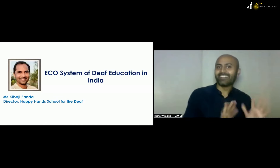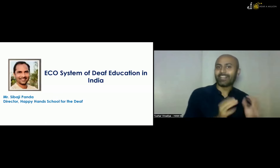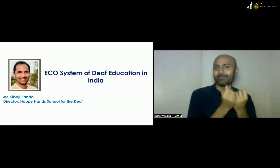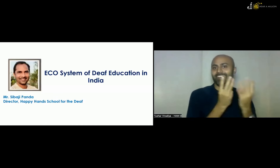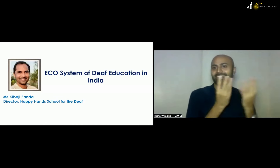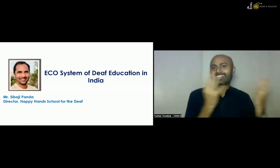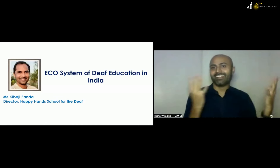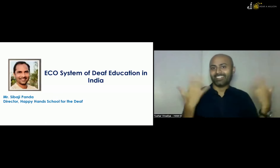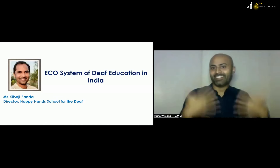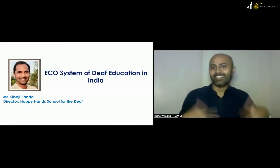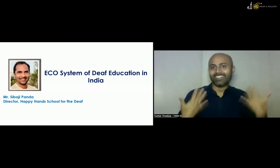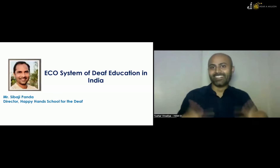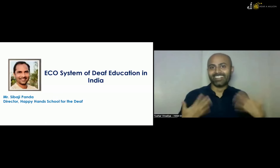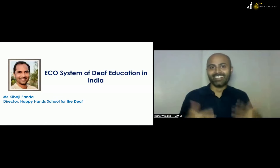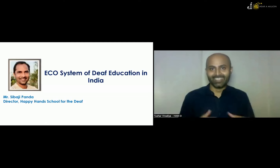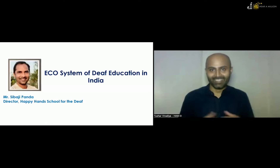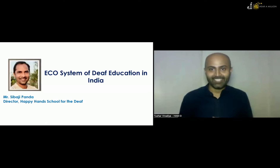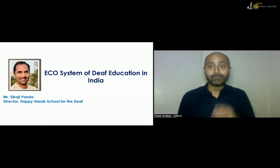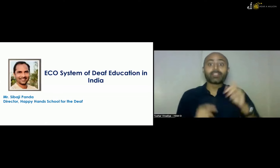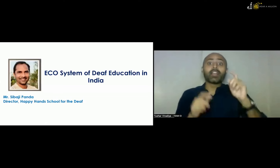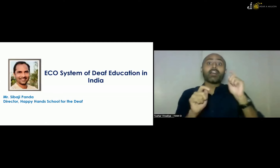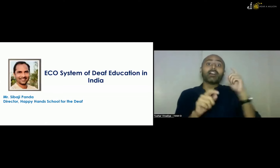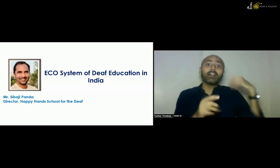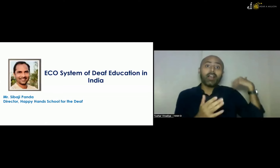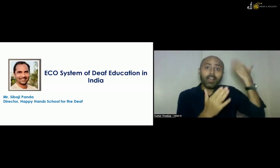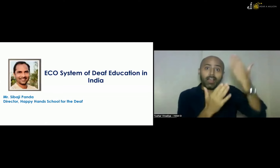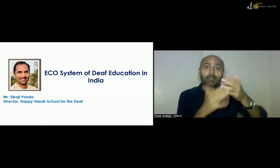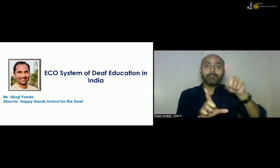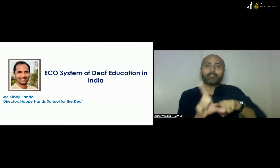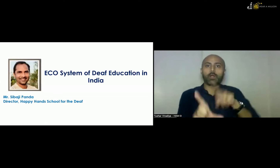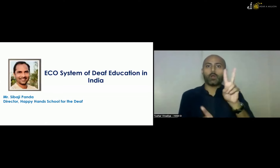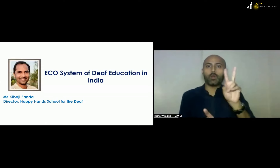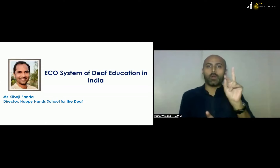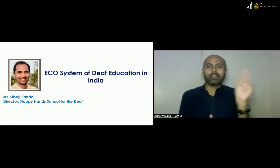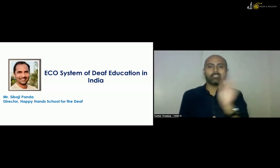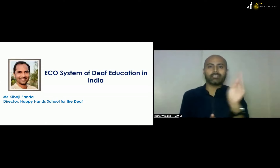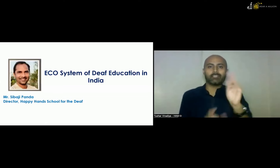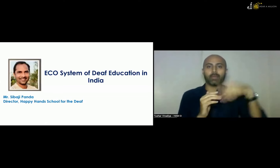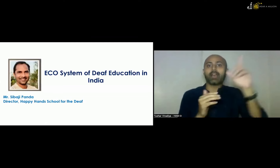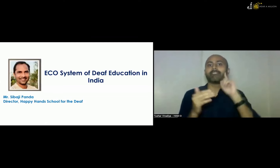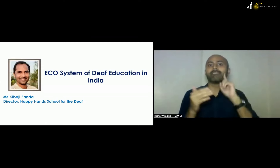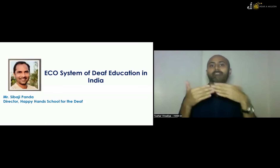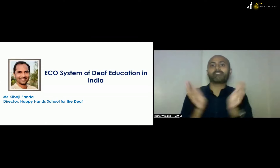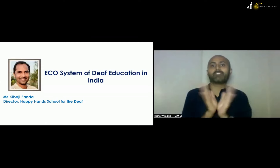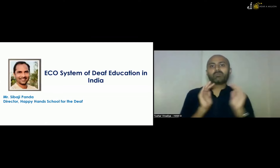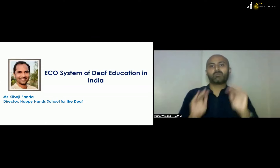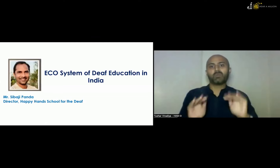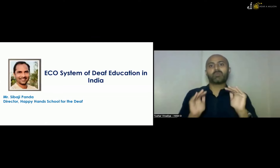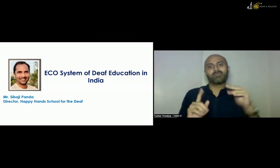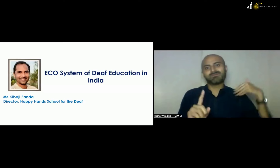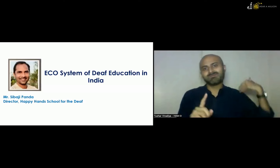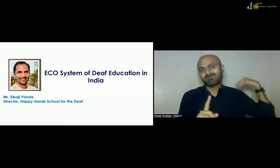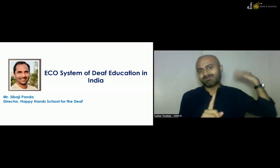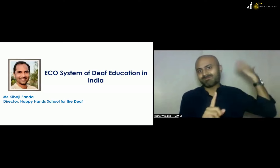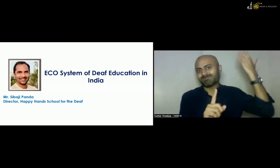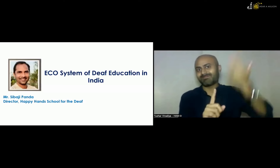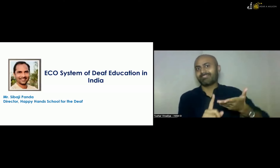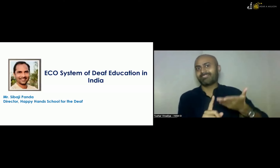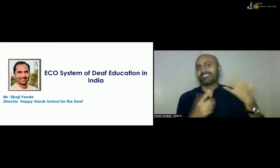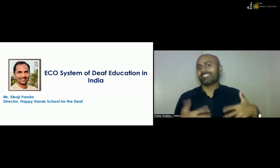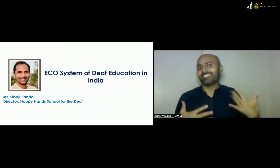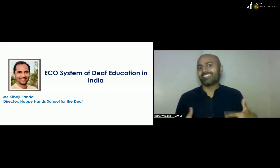also a teacher. So there is there are a lot plus for him. So he has done a lot of things and he has a